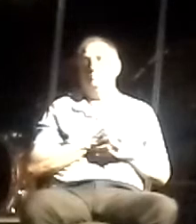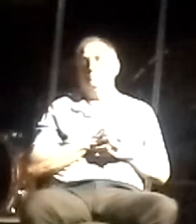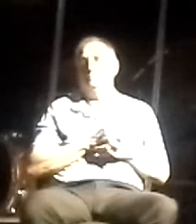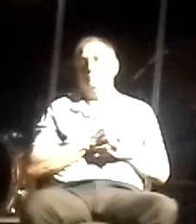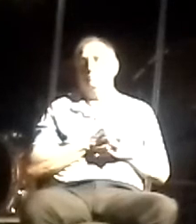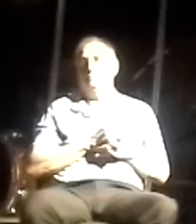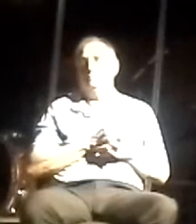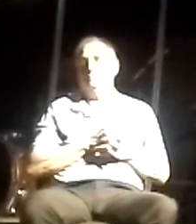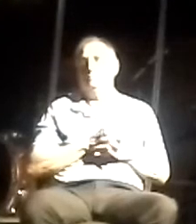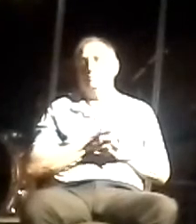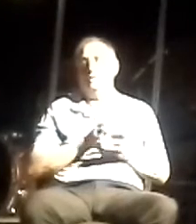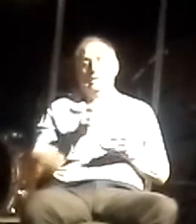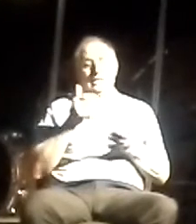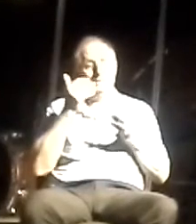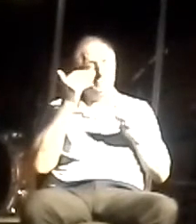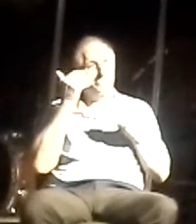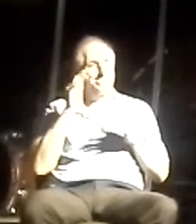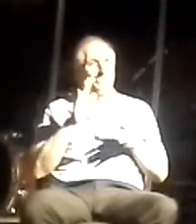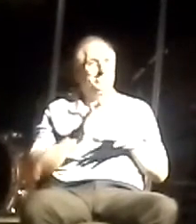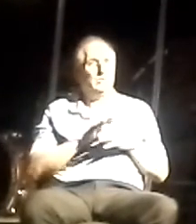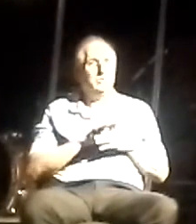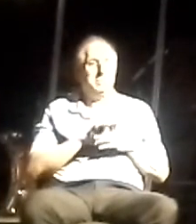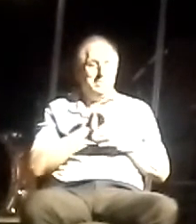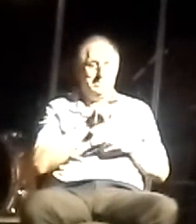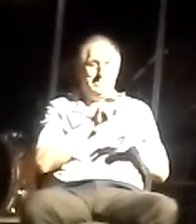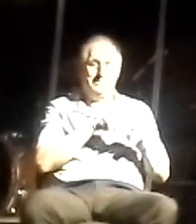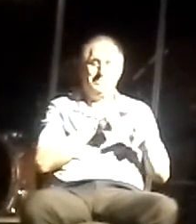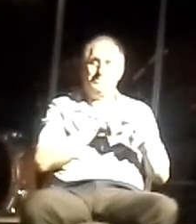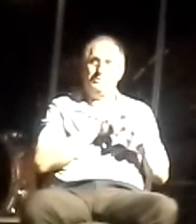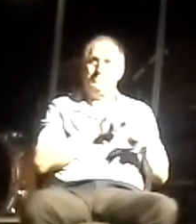He's just like, I don't know about that yet.